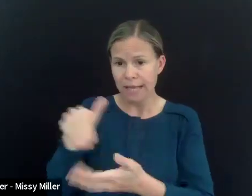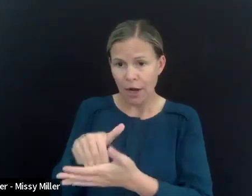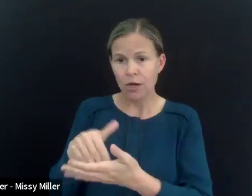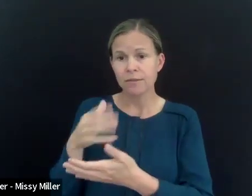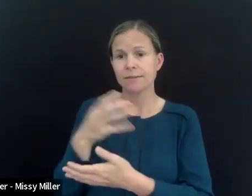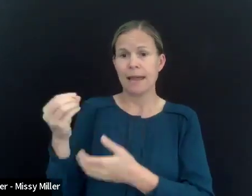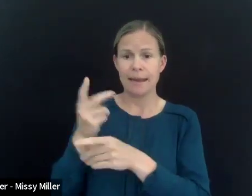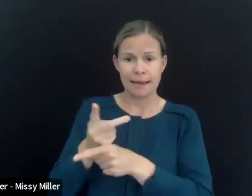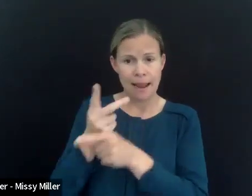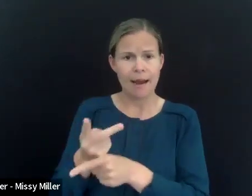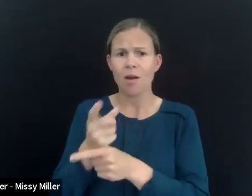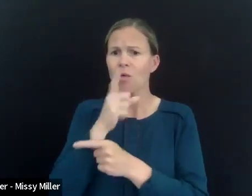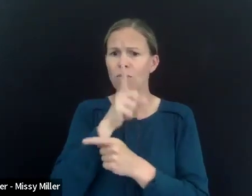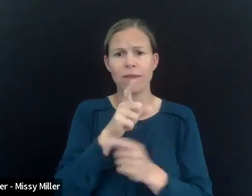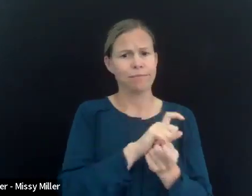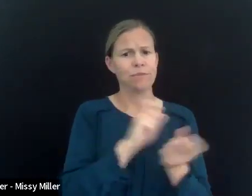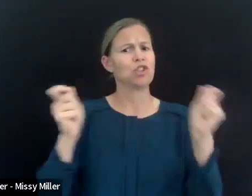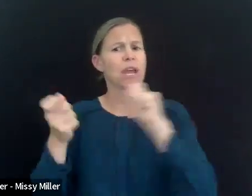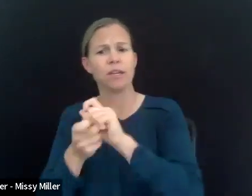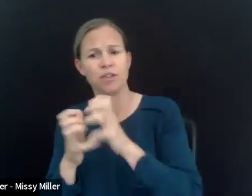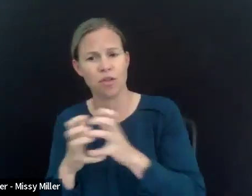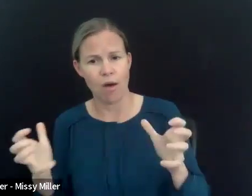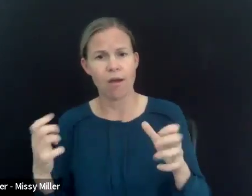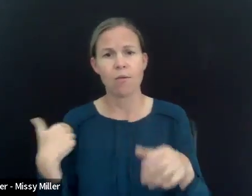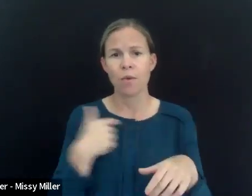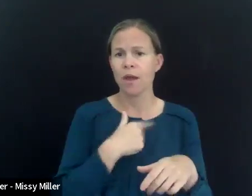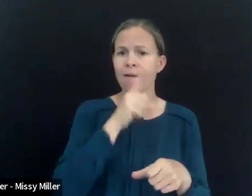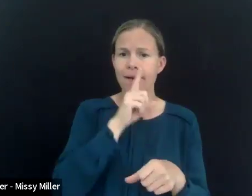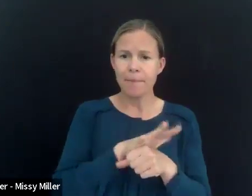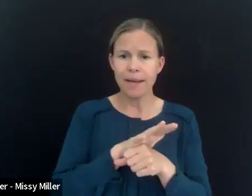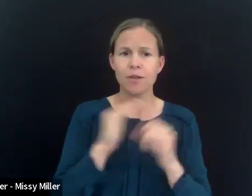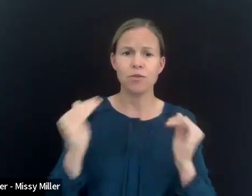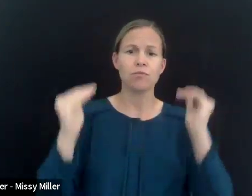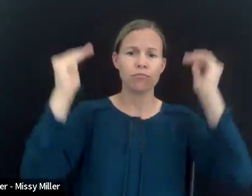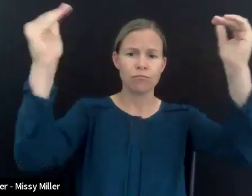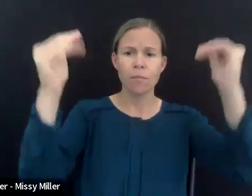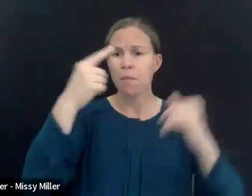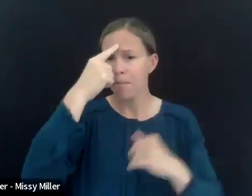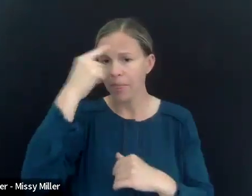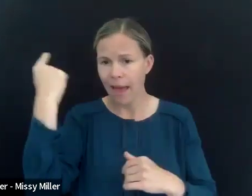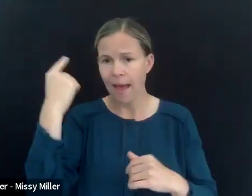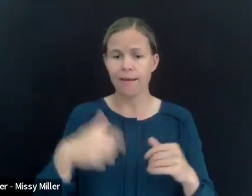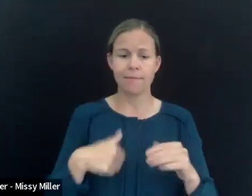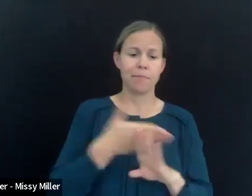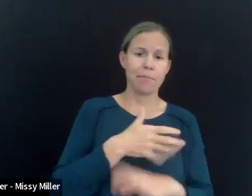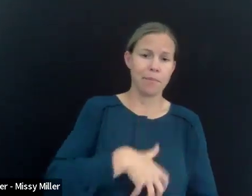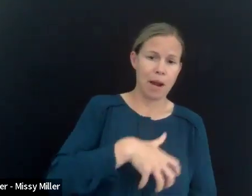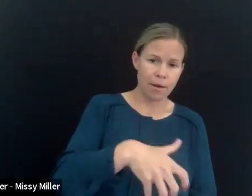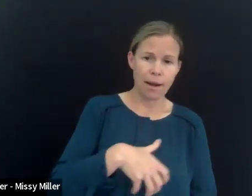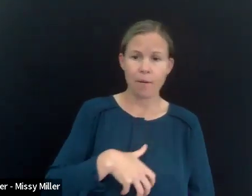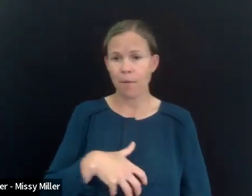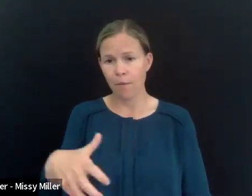and pivotal, mainly because we've been deeply committed to advancing Black perinatal, maternal, and